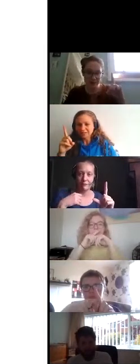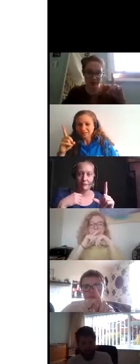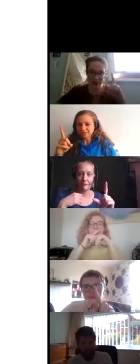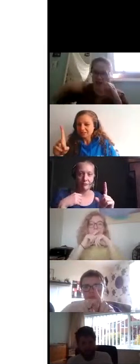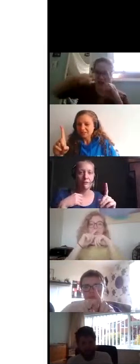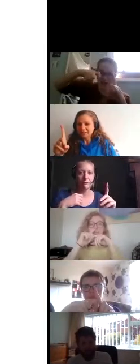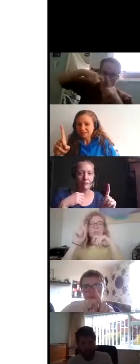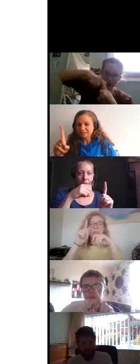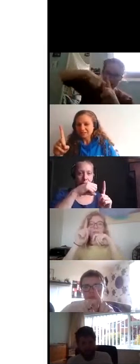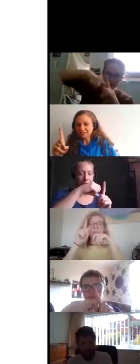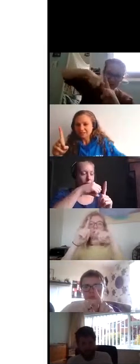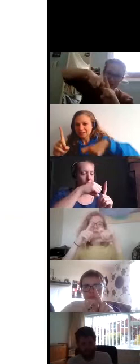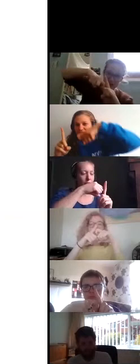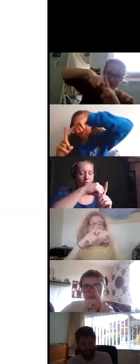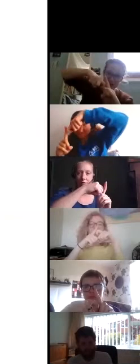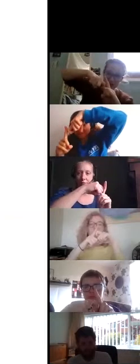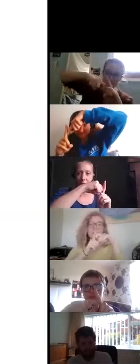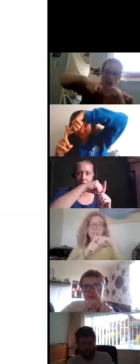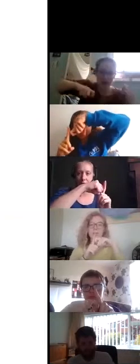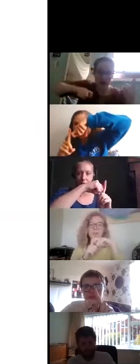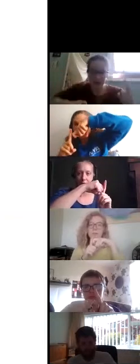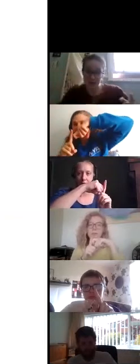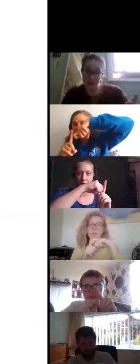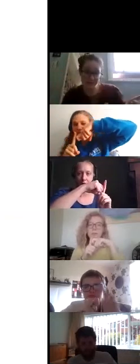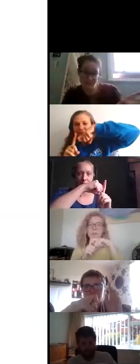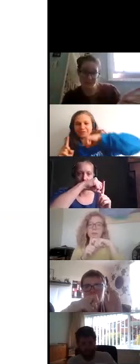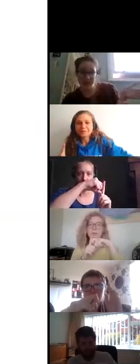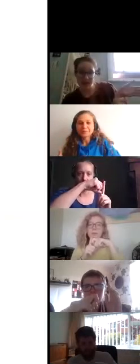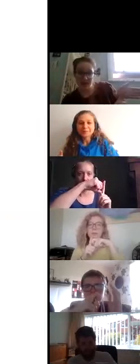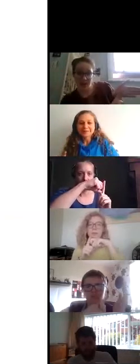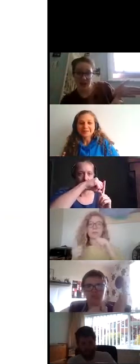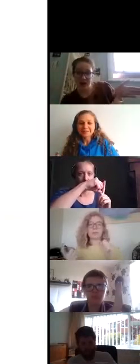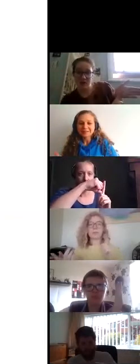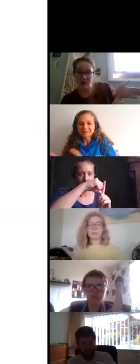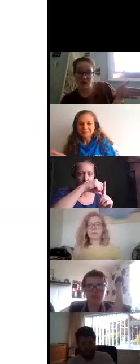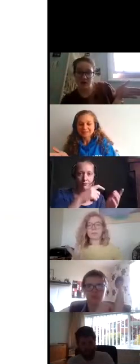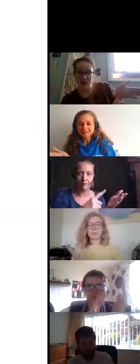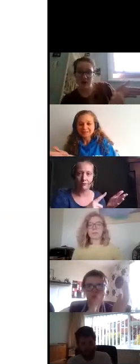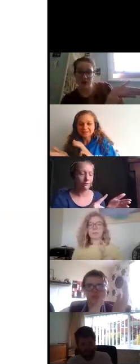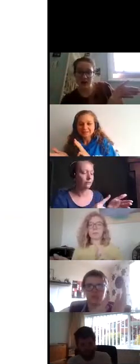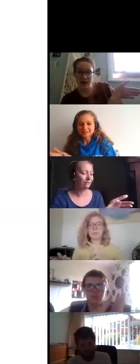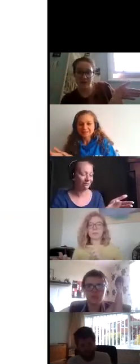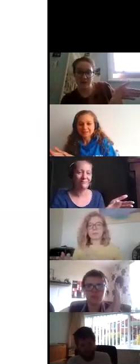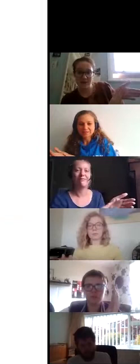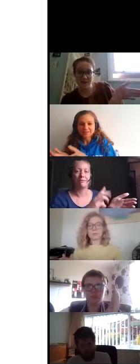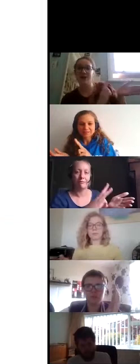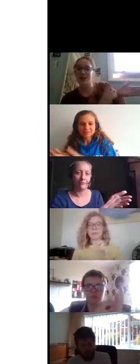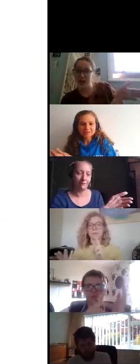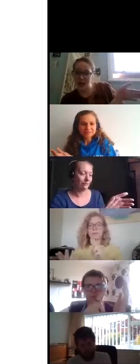one finger, and then you got the little K, and then the really fun bit, L,